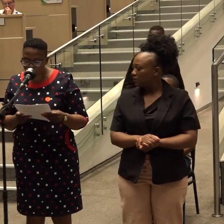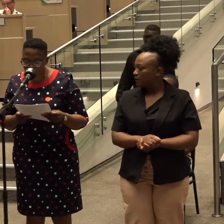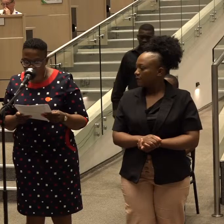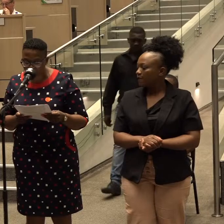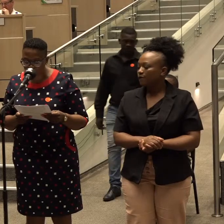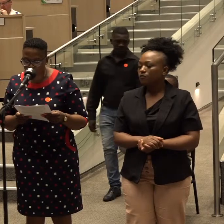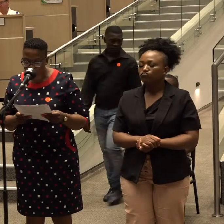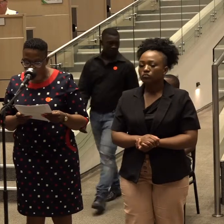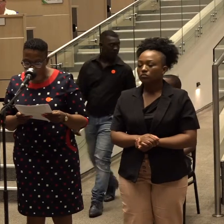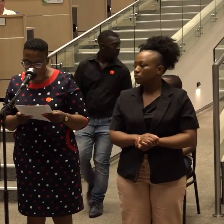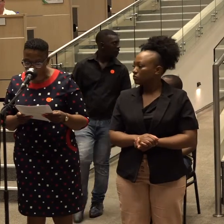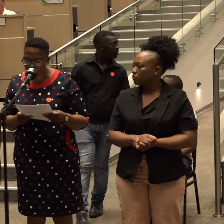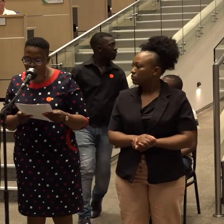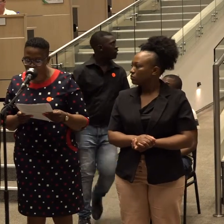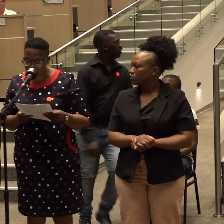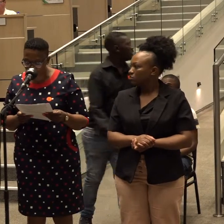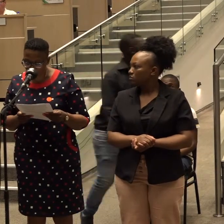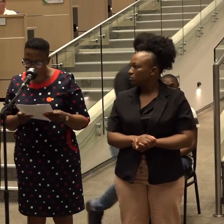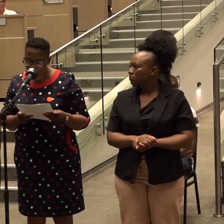um